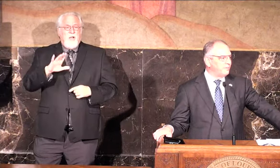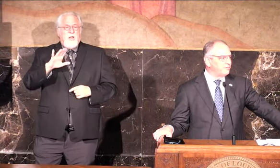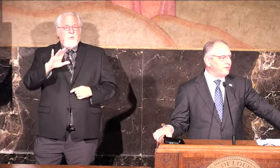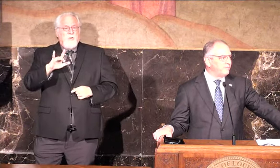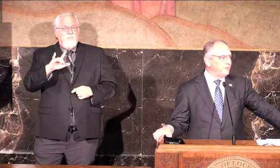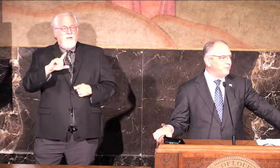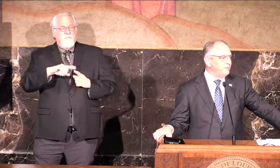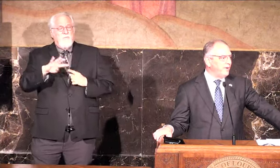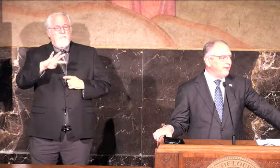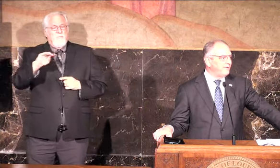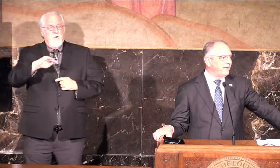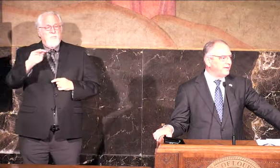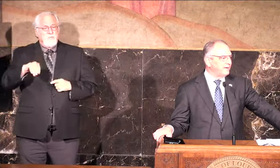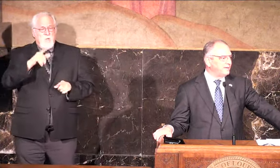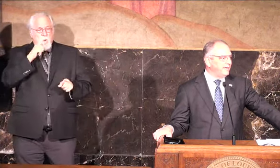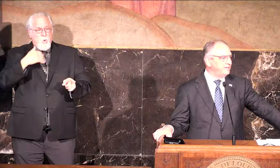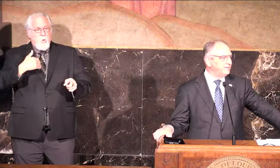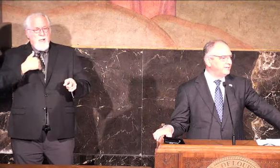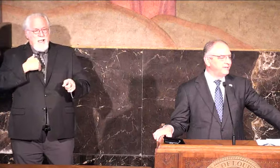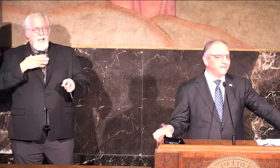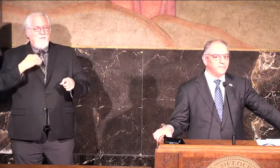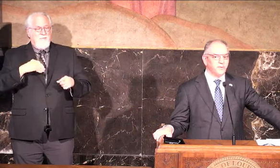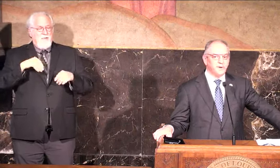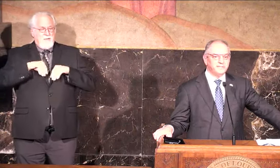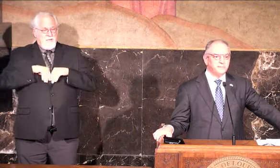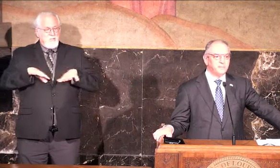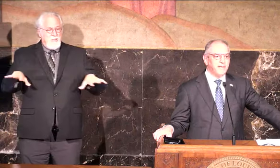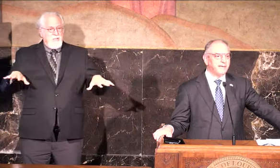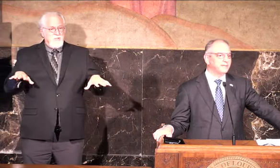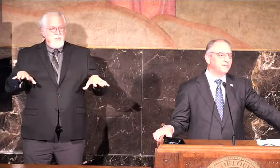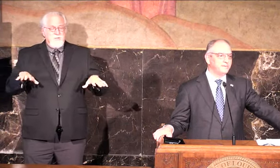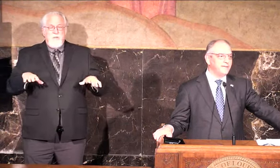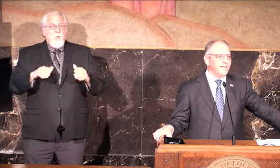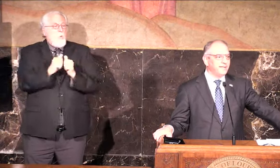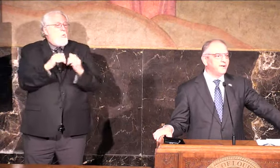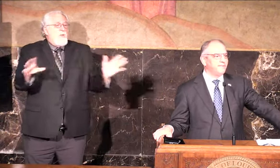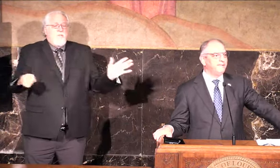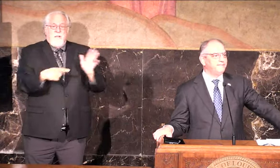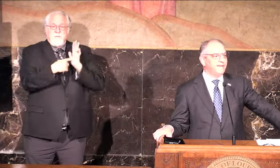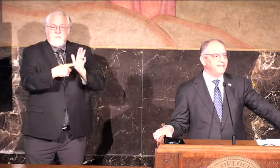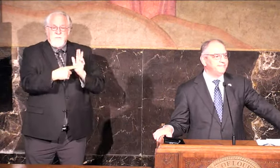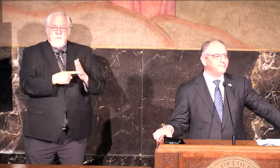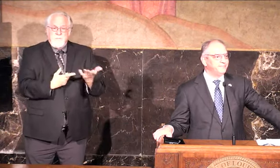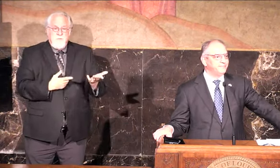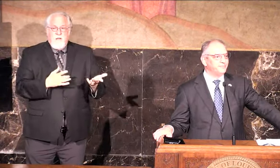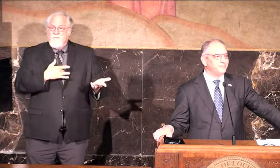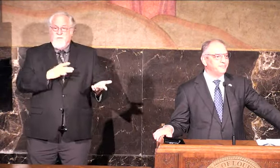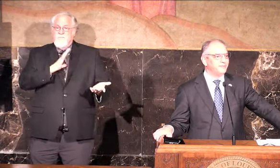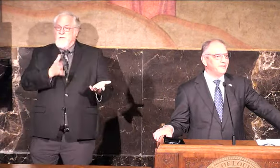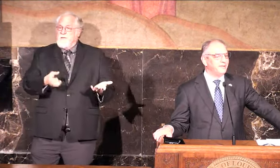25 to 40% of the people who have it and are contagious are asymptomatic. So, yeah, they're going to feel fine.